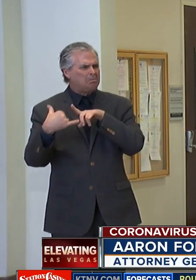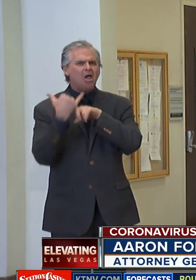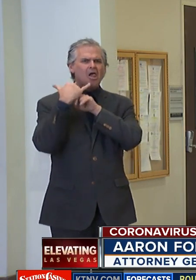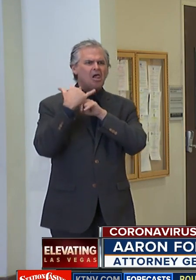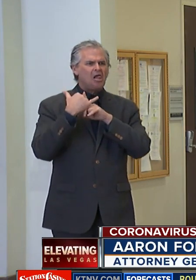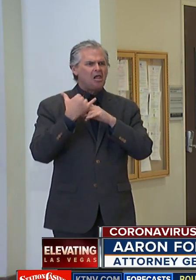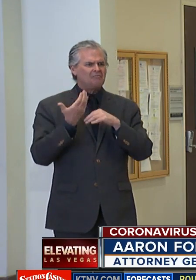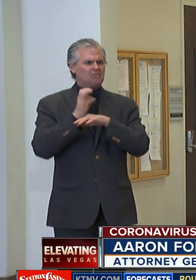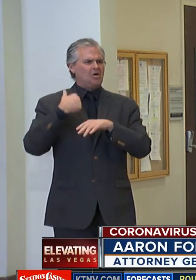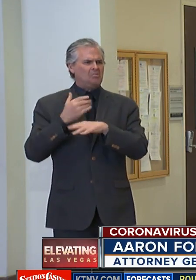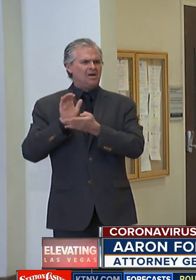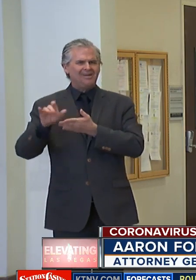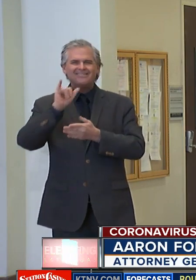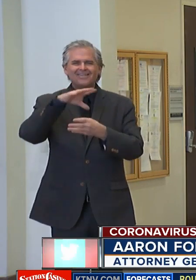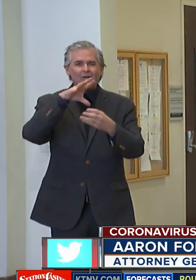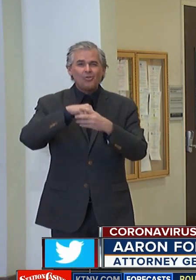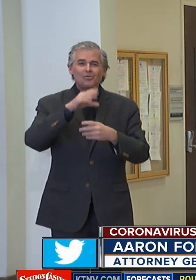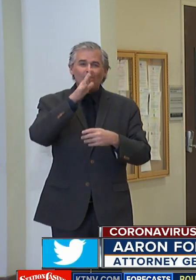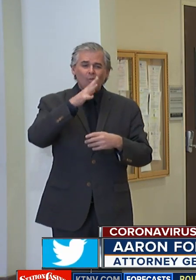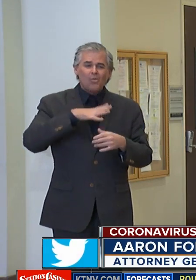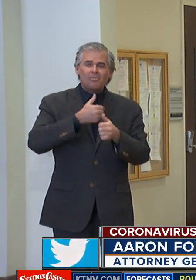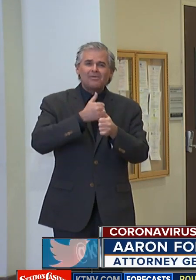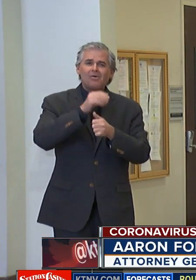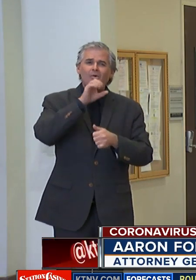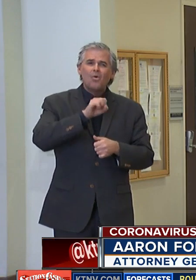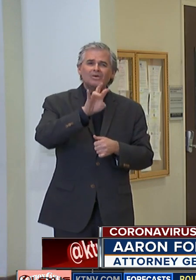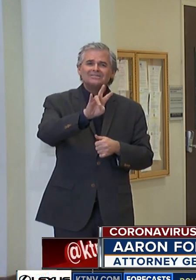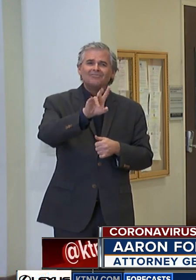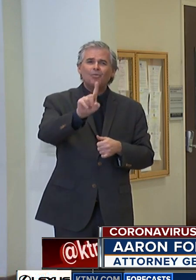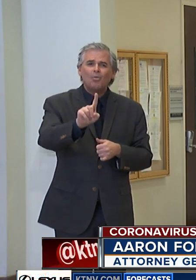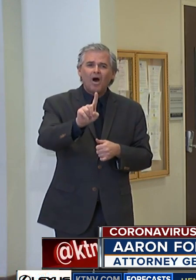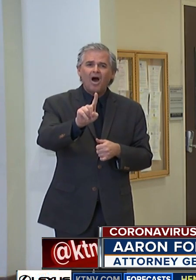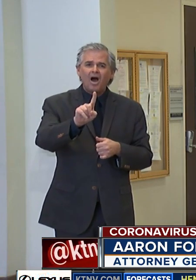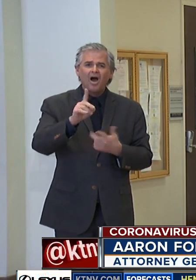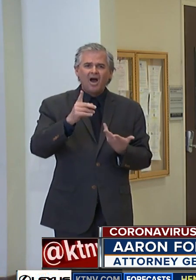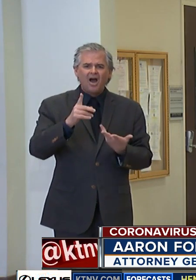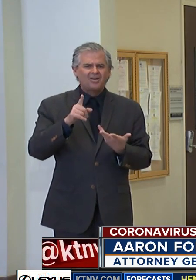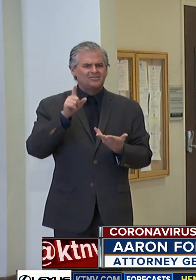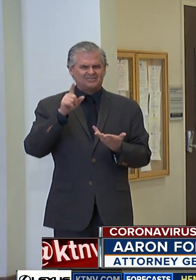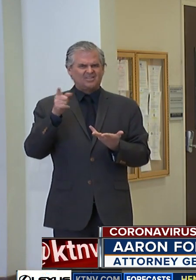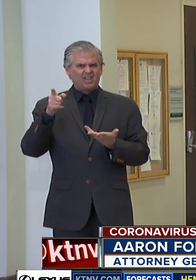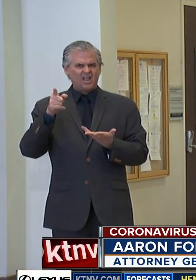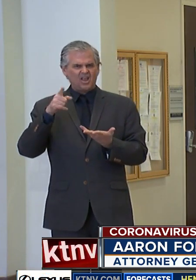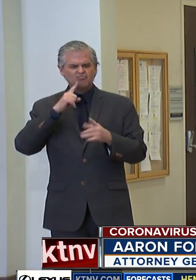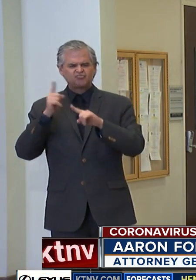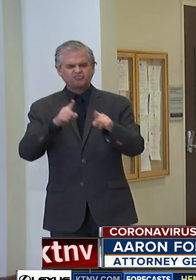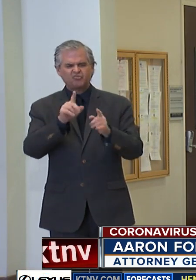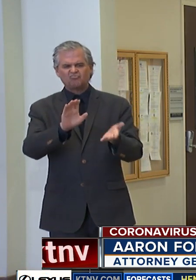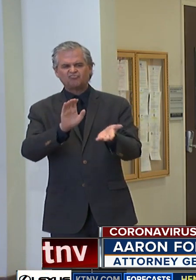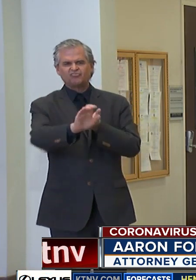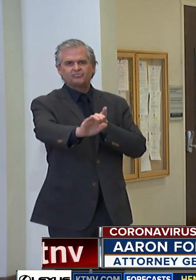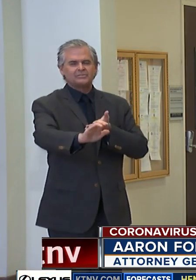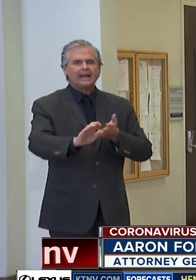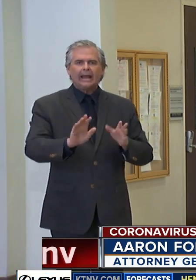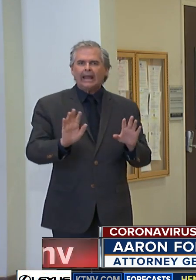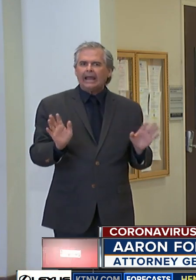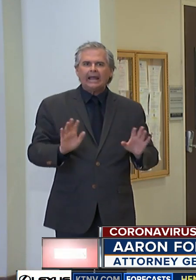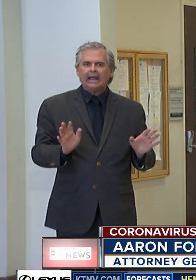including a 71-year-old woman who had been wrongly threatened with eviction. Fortunately, my office was able to help her stay in her